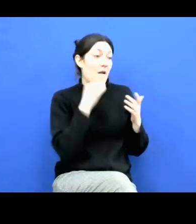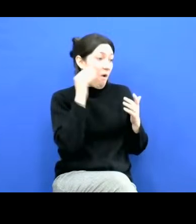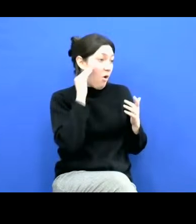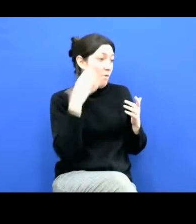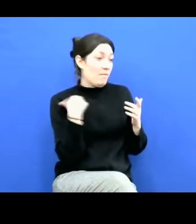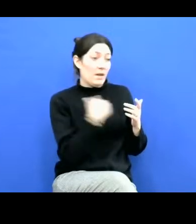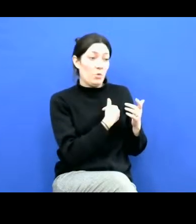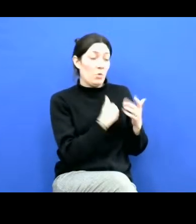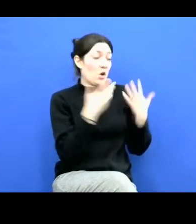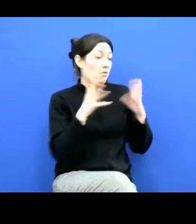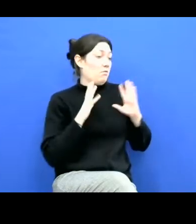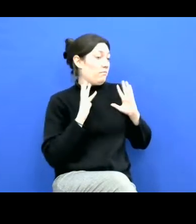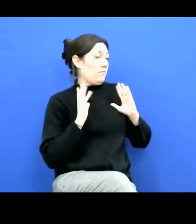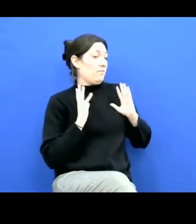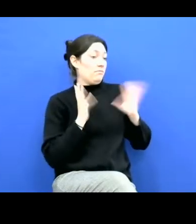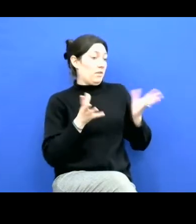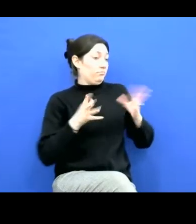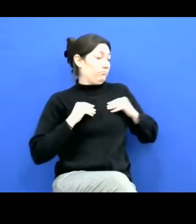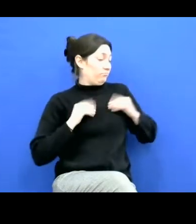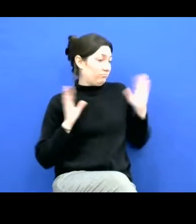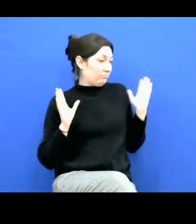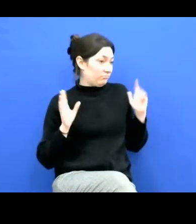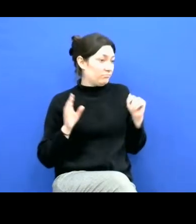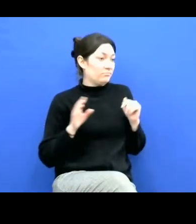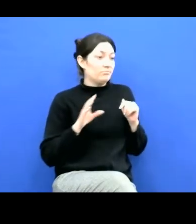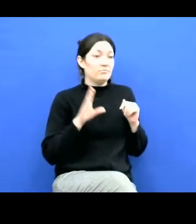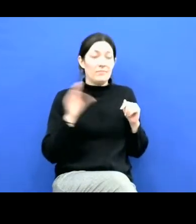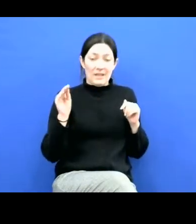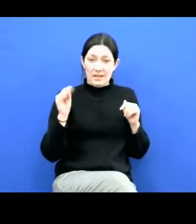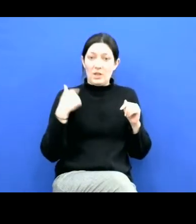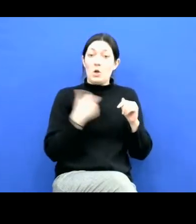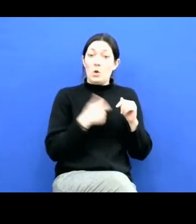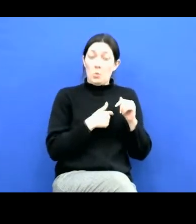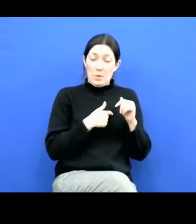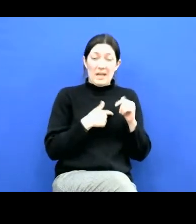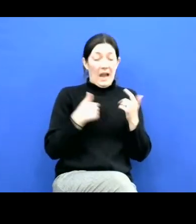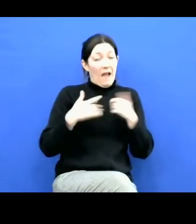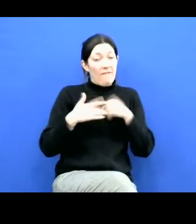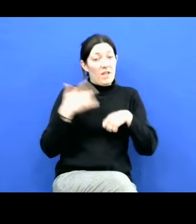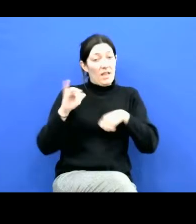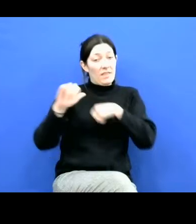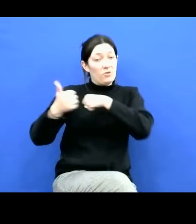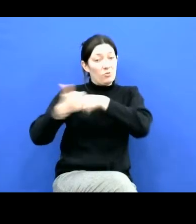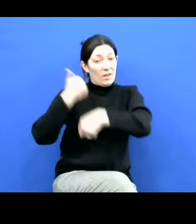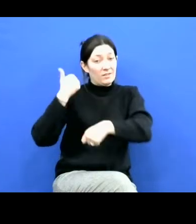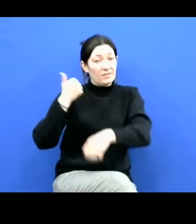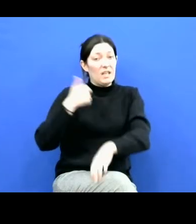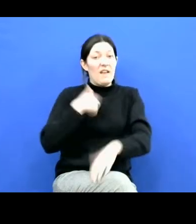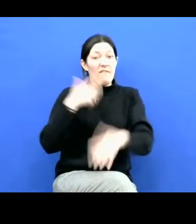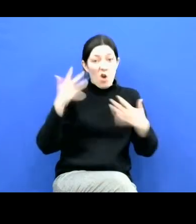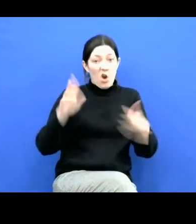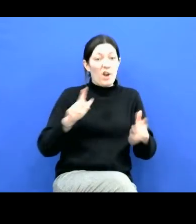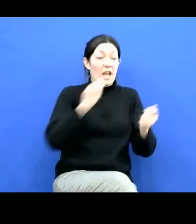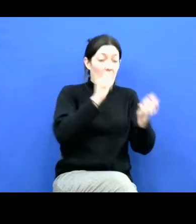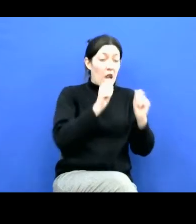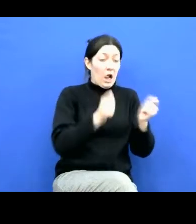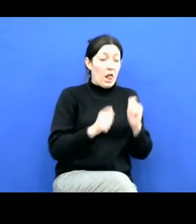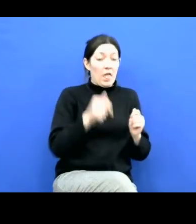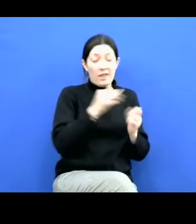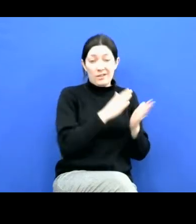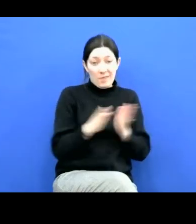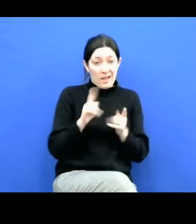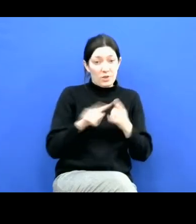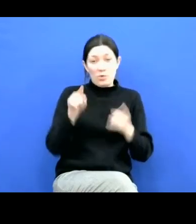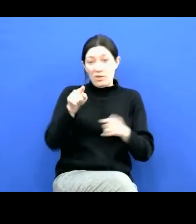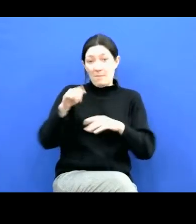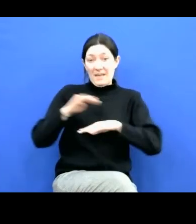took it as a threat. But I want to say that we now have changed this plan to appease Mr. Berardi. And I think we're